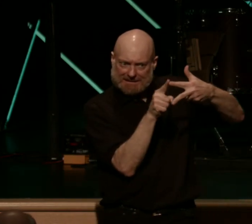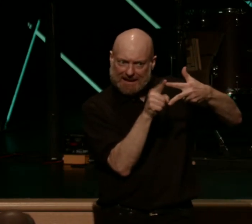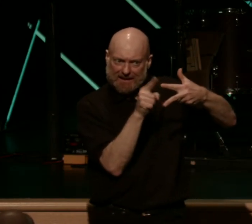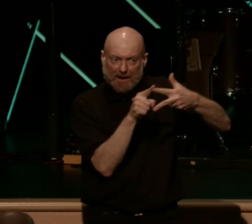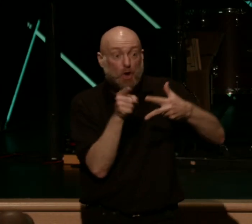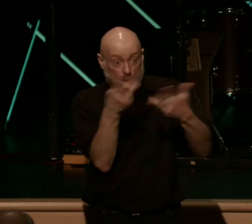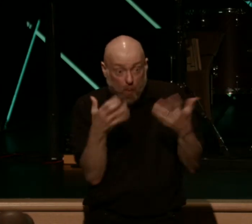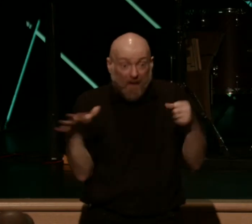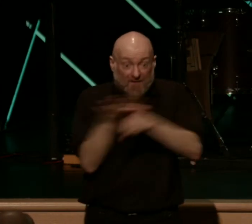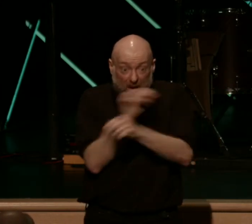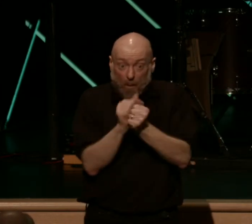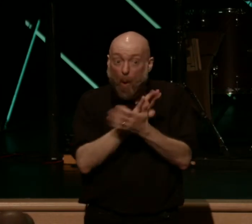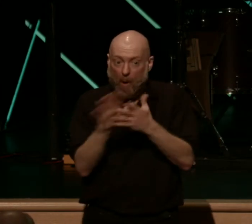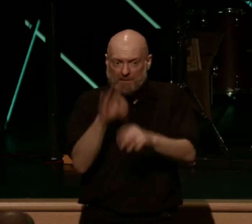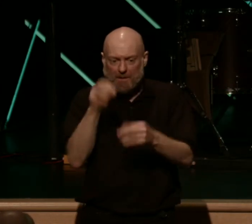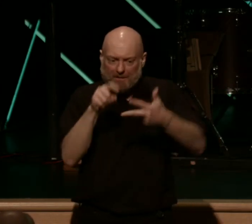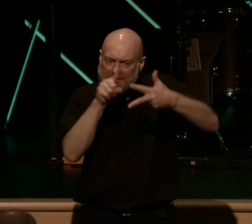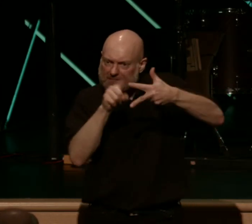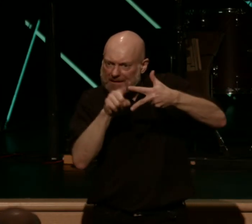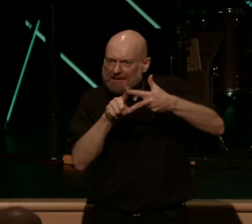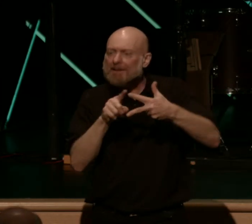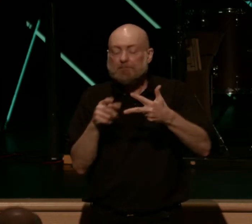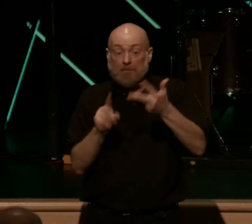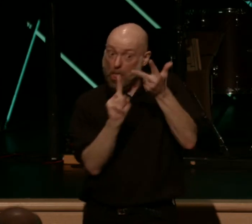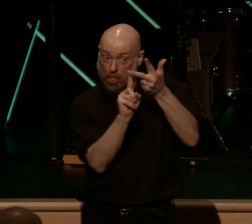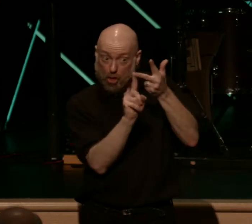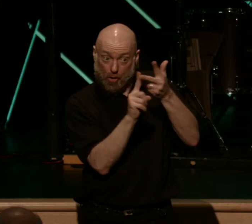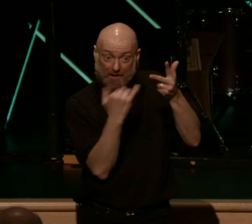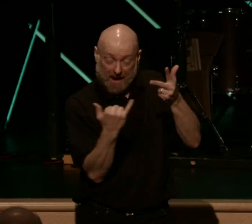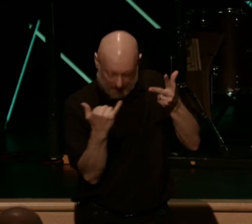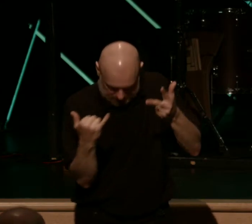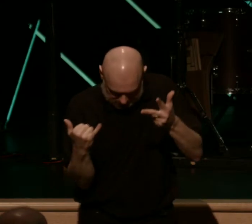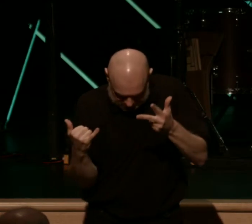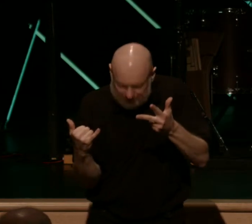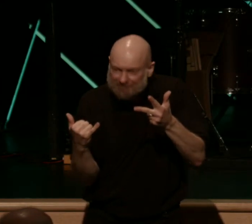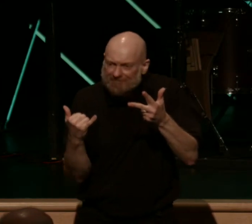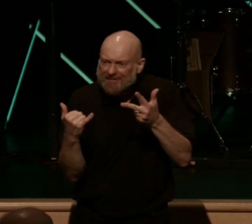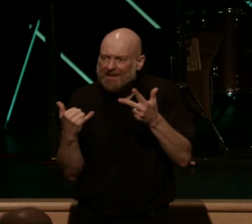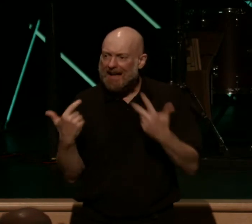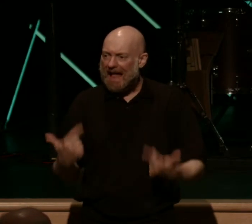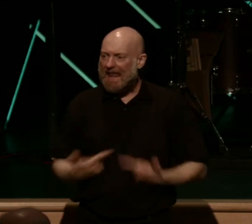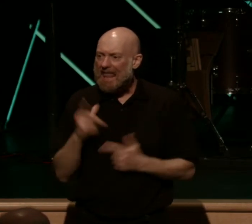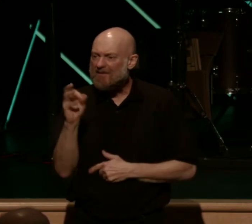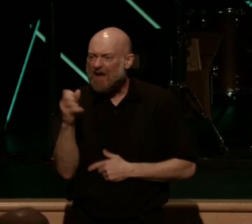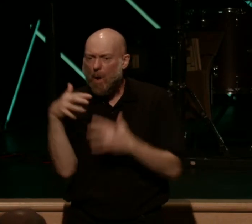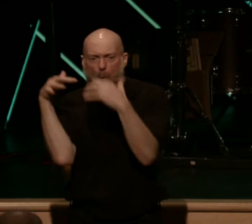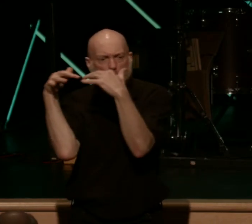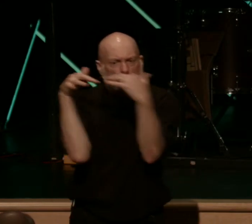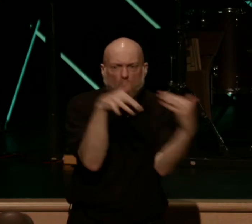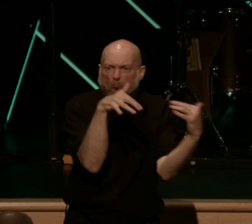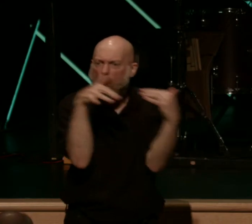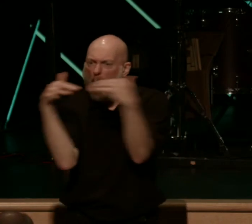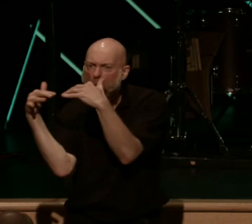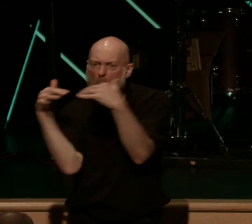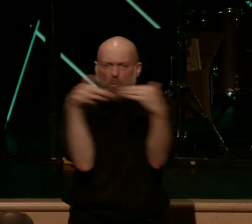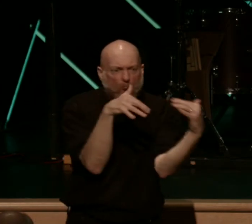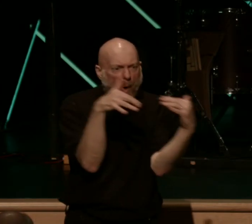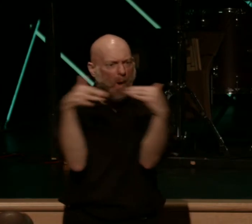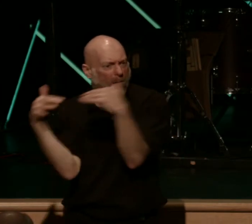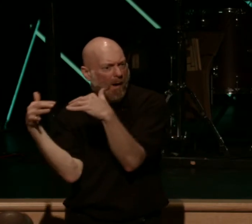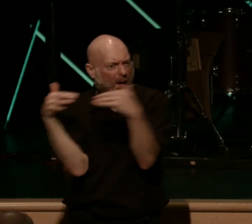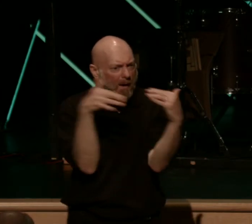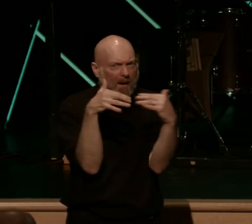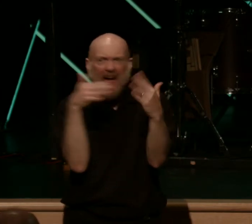order to be filled with the Spirit. It's a lifestyle of faith. Here's the third component, a lifestyle of war. A lifestyle of